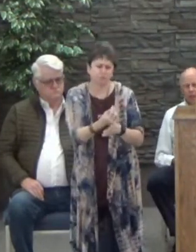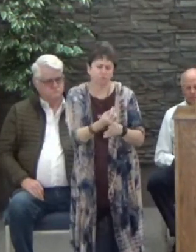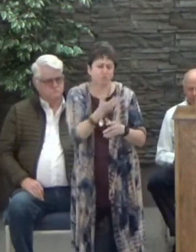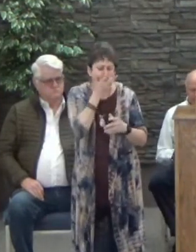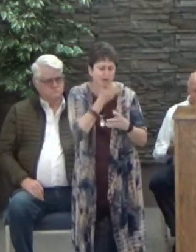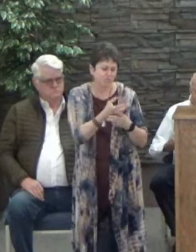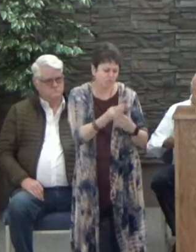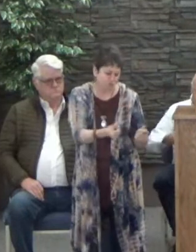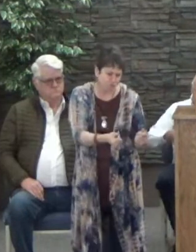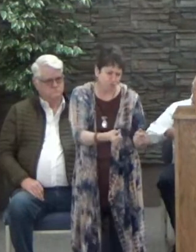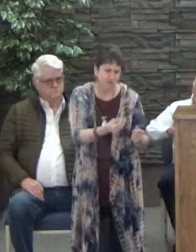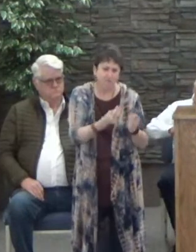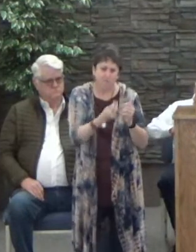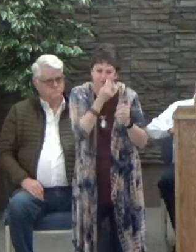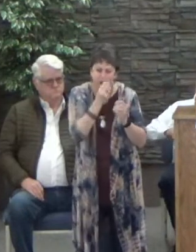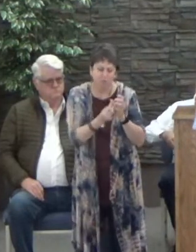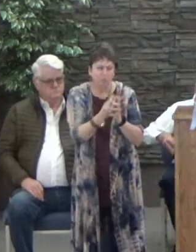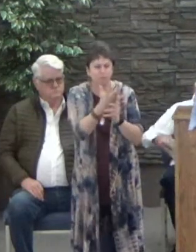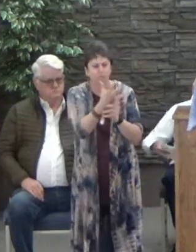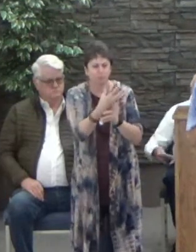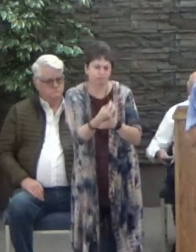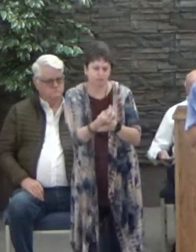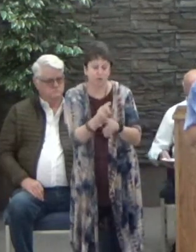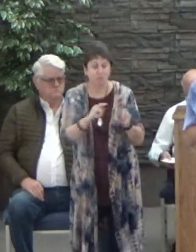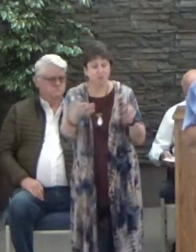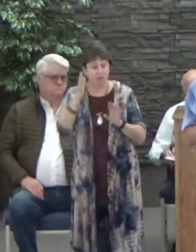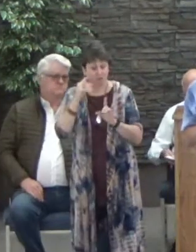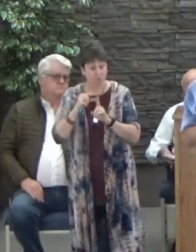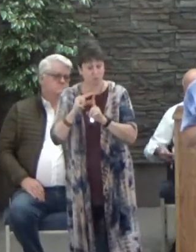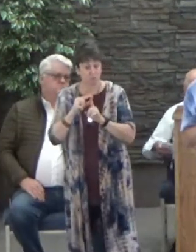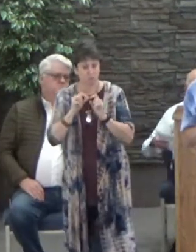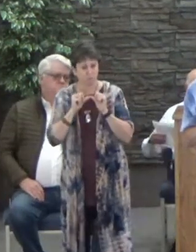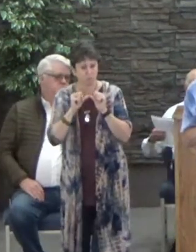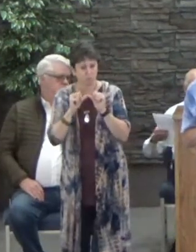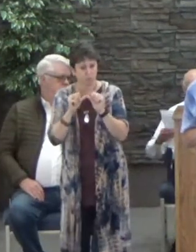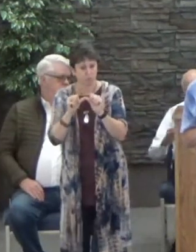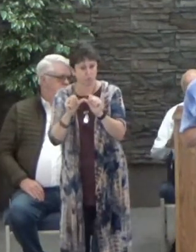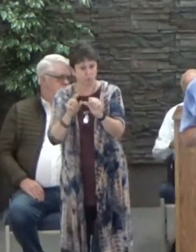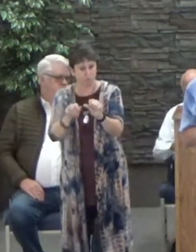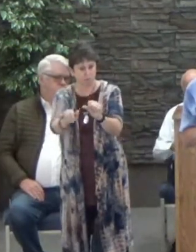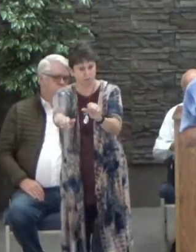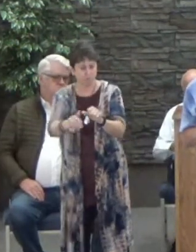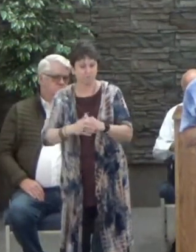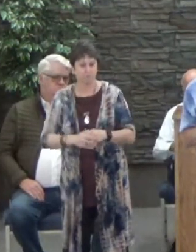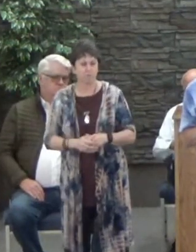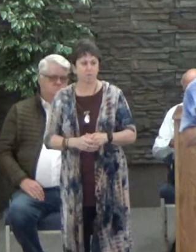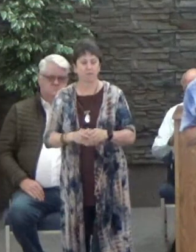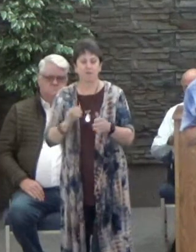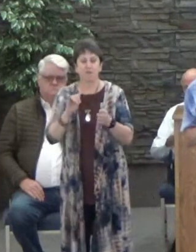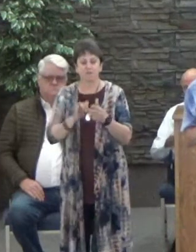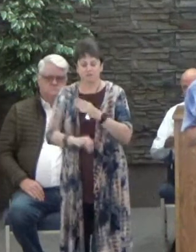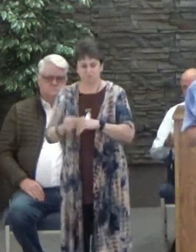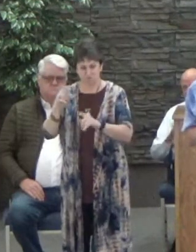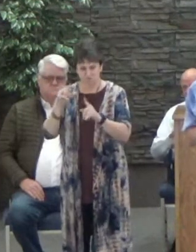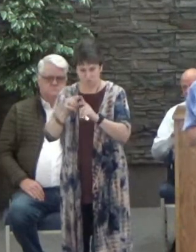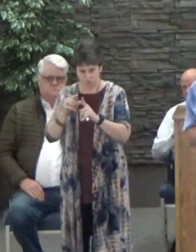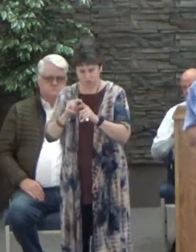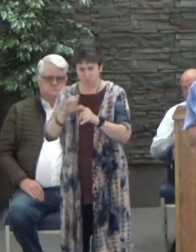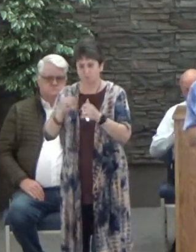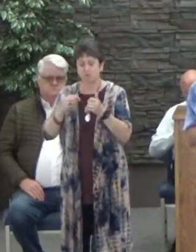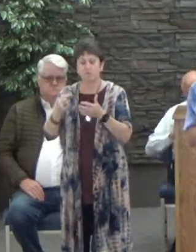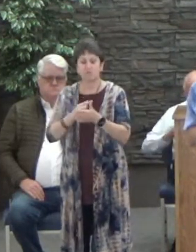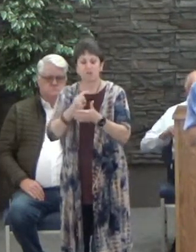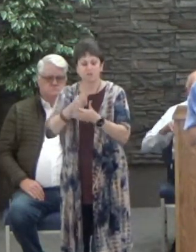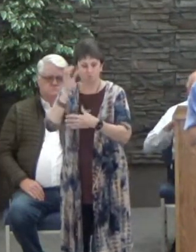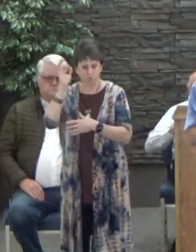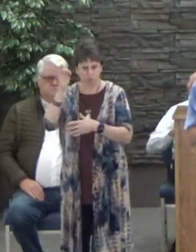withers, and its flowers fall away, but the word of the Lord endures forever. Now this is the word which by the gospel